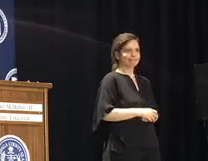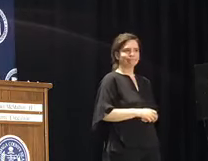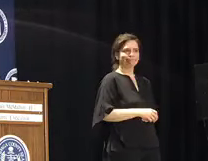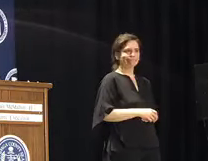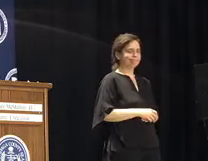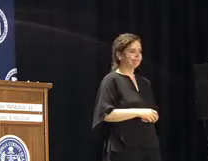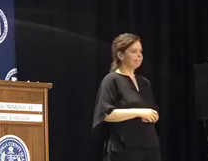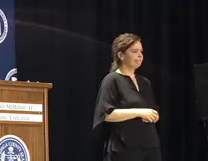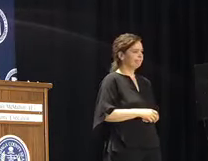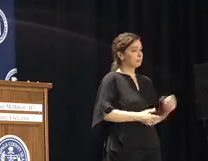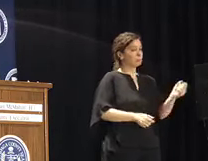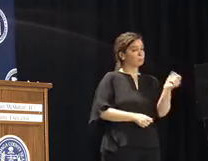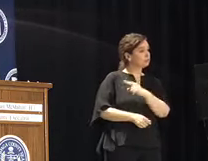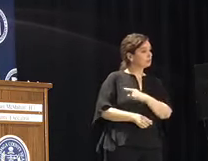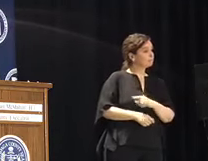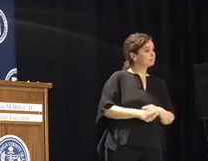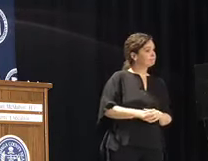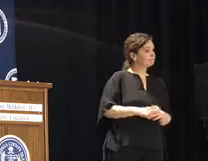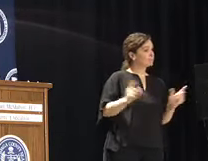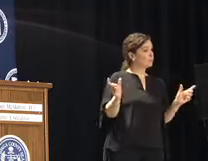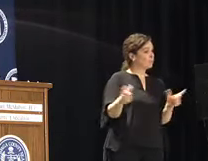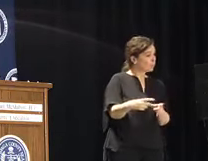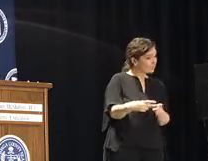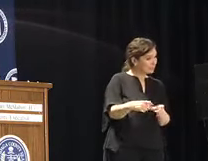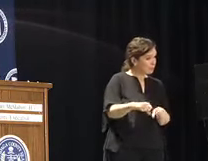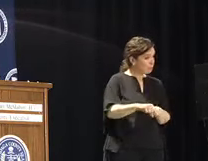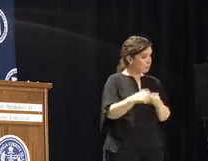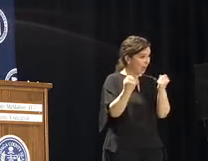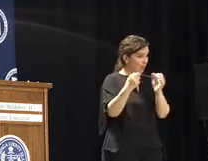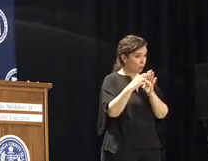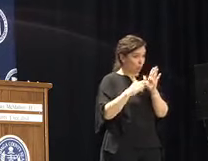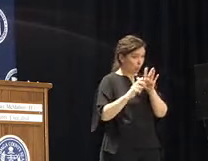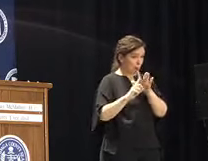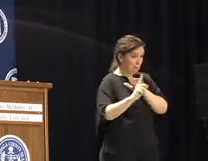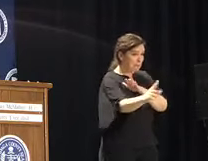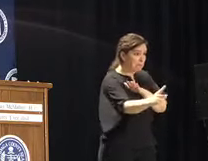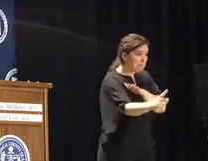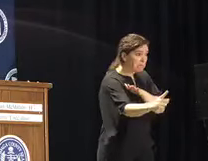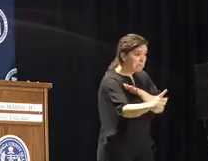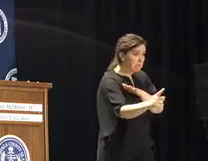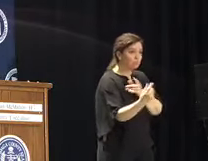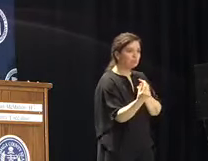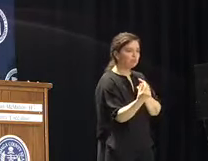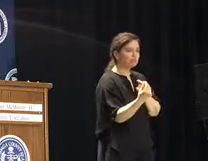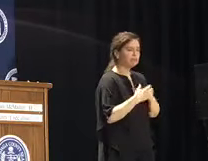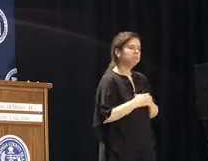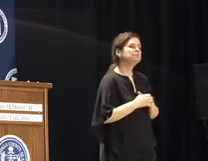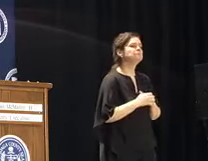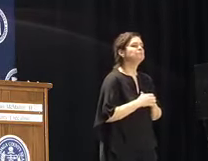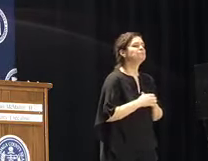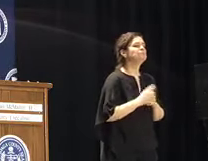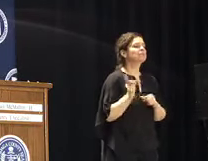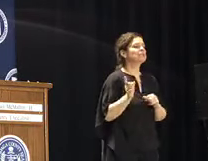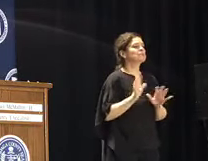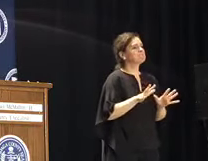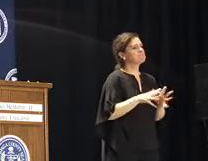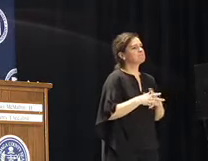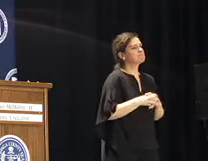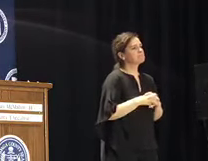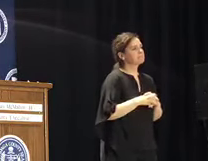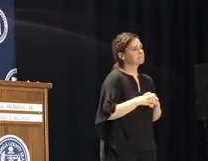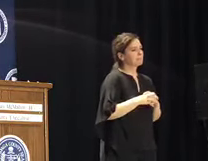following rules, have you guys talked about pressing legal action against them? Yeah. We're looking at, we believe our